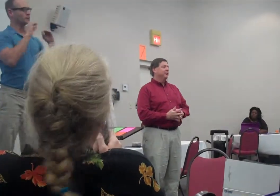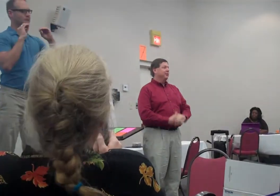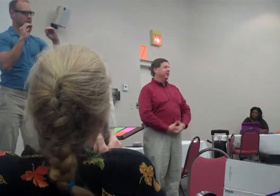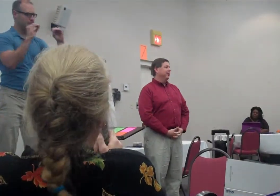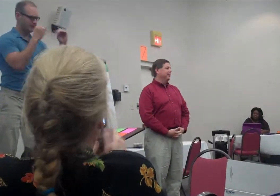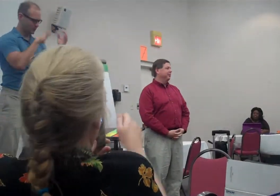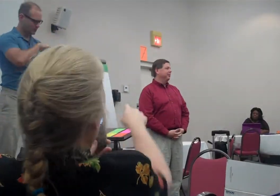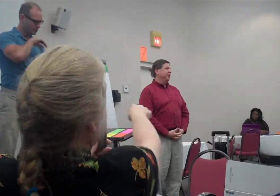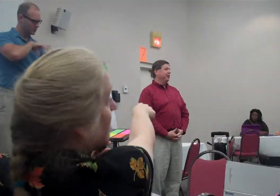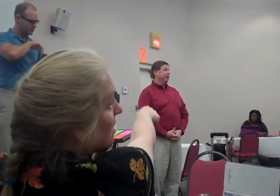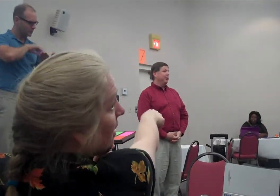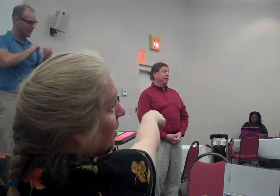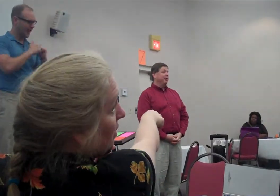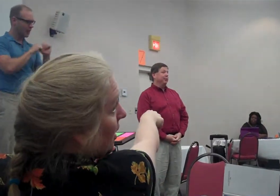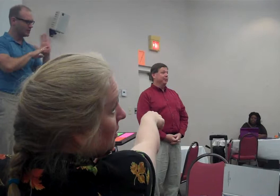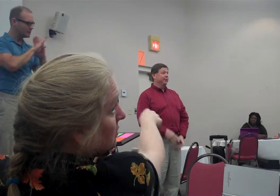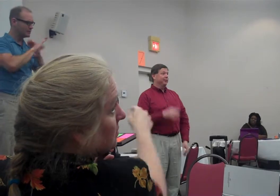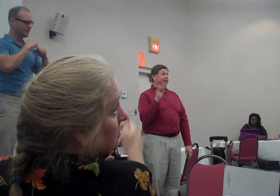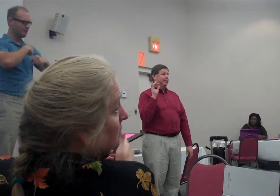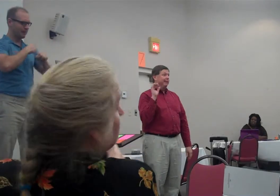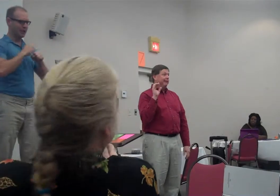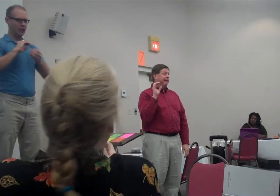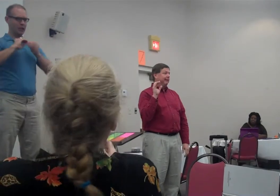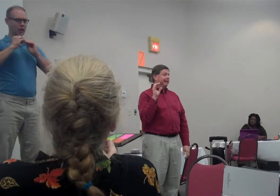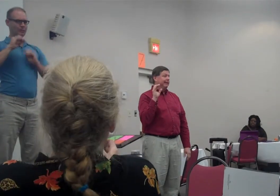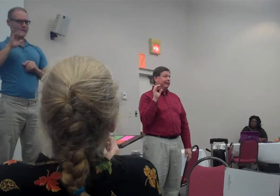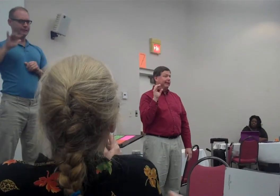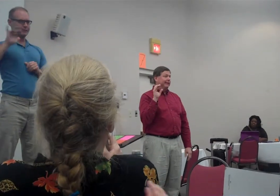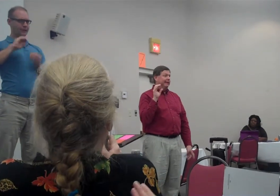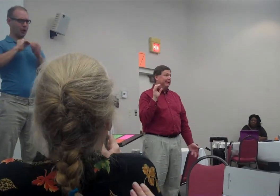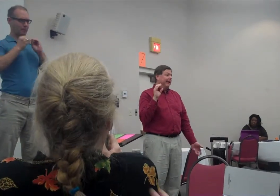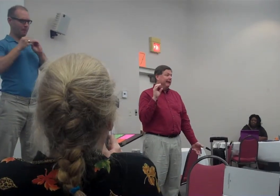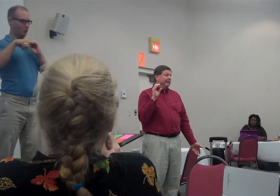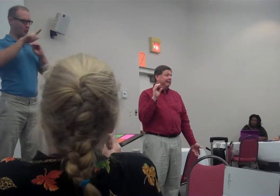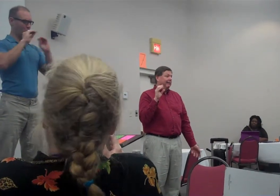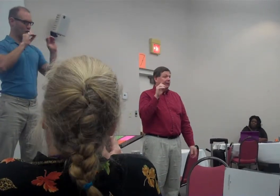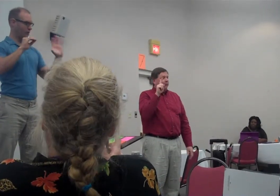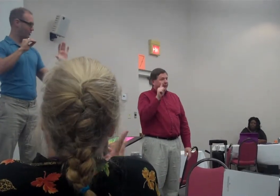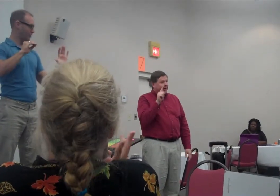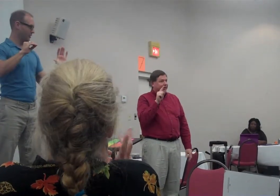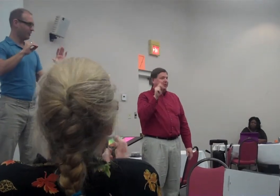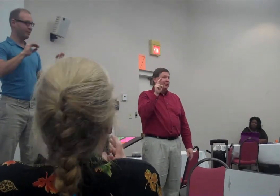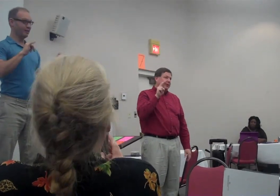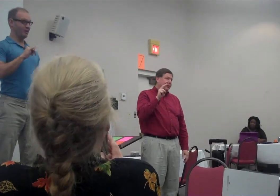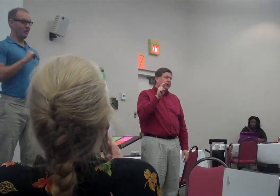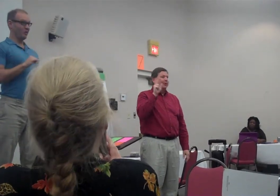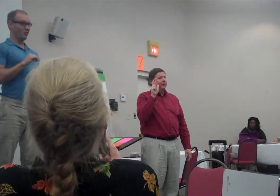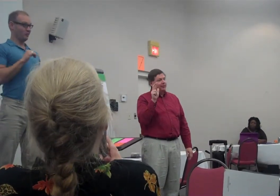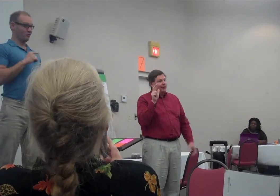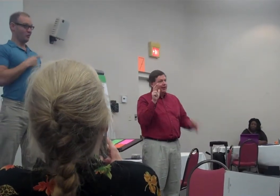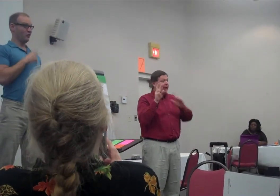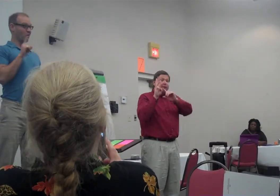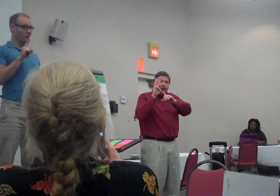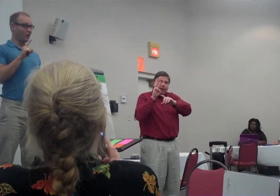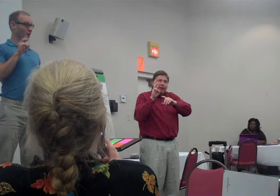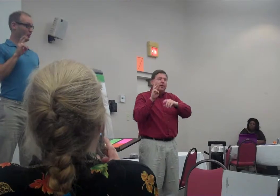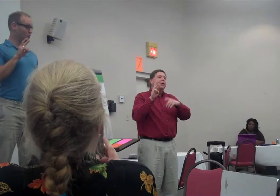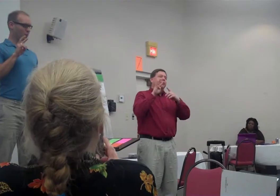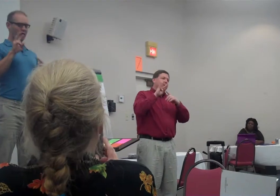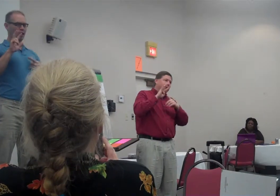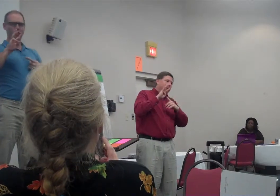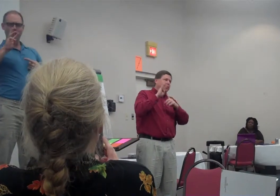taught how to generate your numbers. I just wanted to. Like 1, 2, 3, not